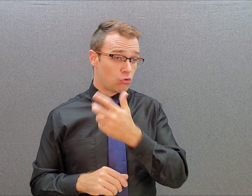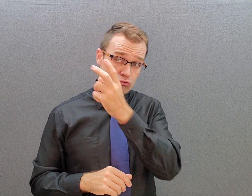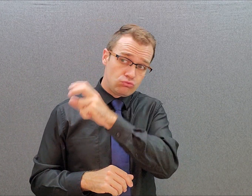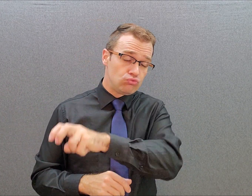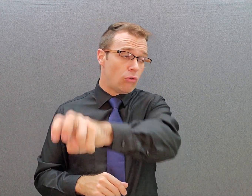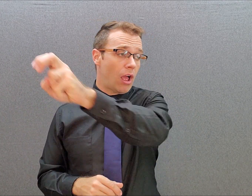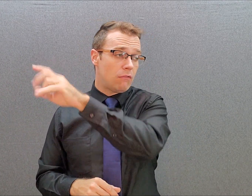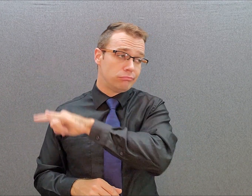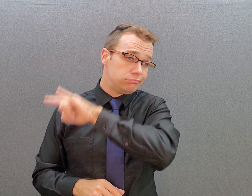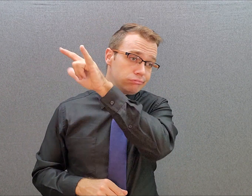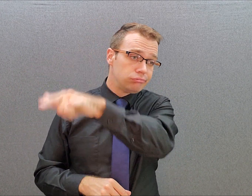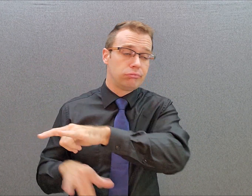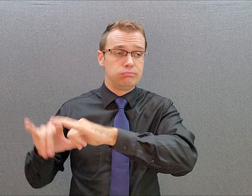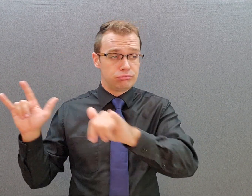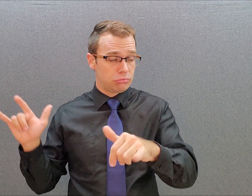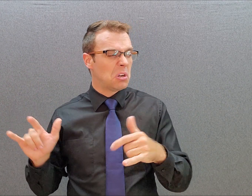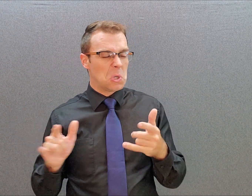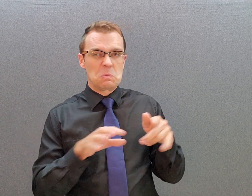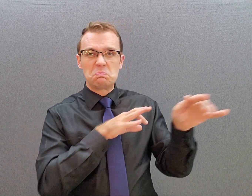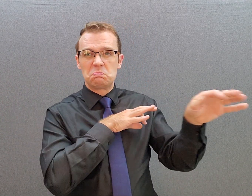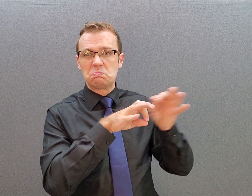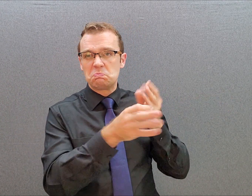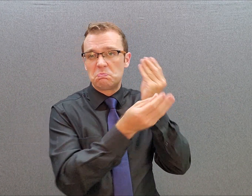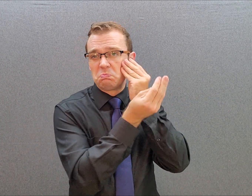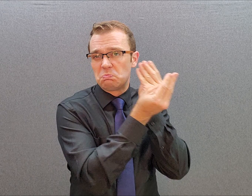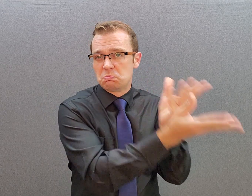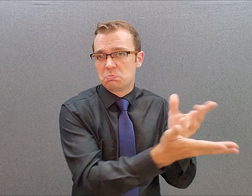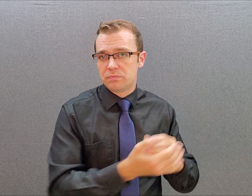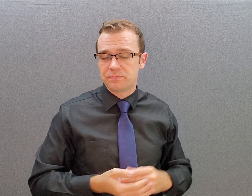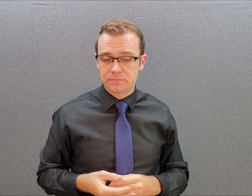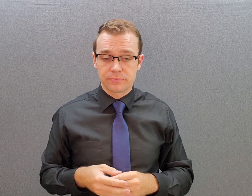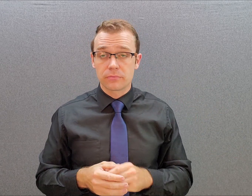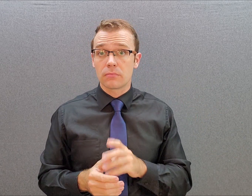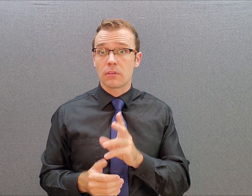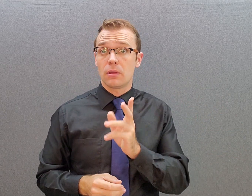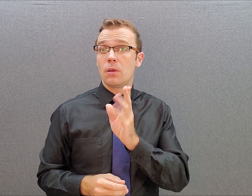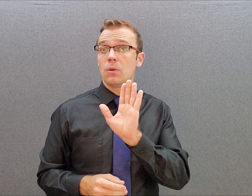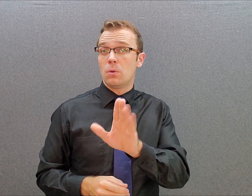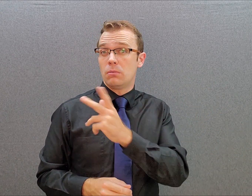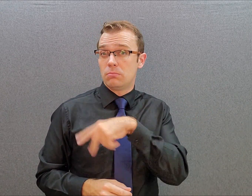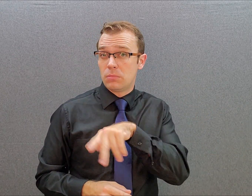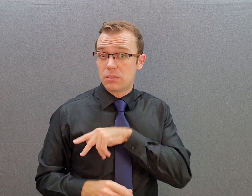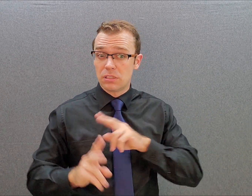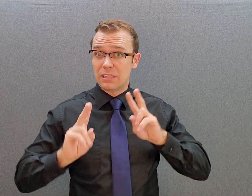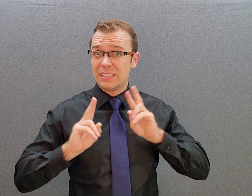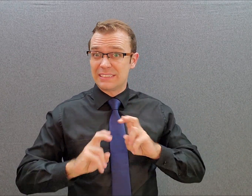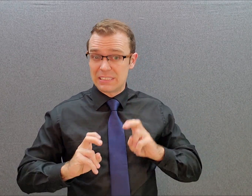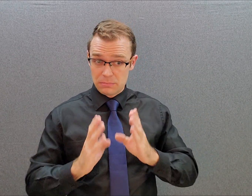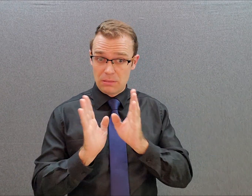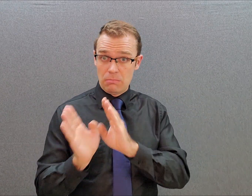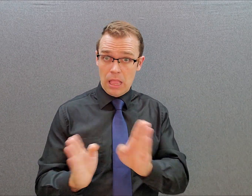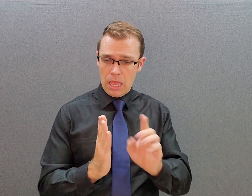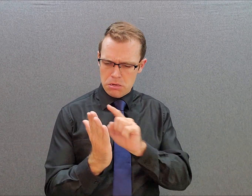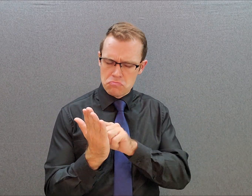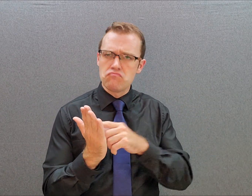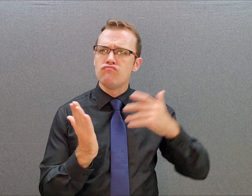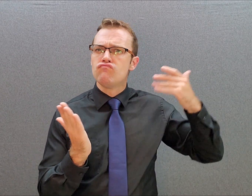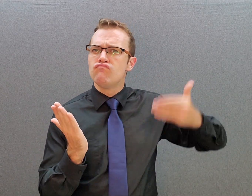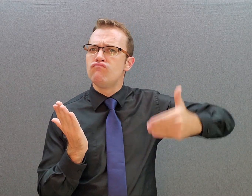be traveling. Review and revise your personal assessment and disaster plan regularly, or as your